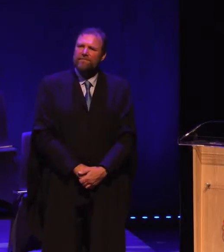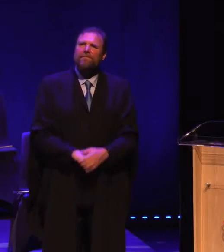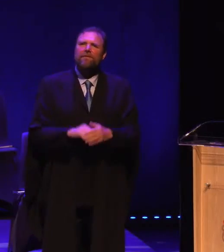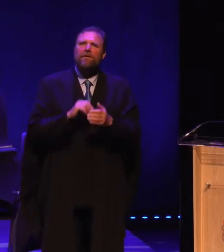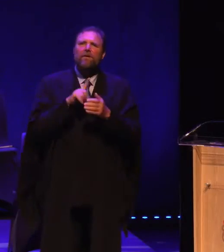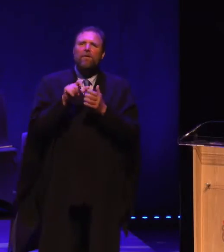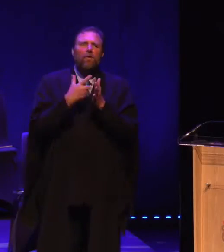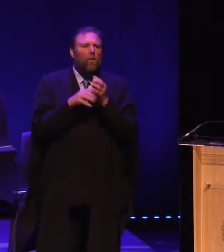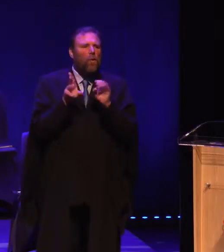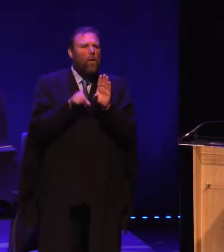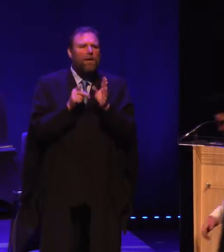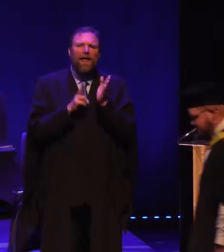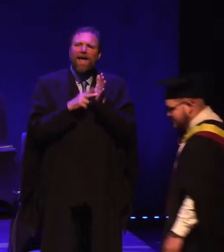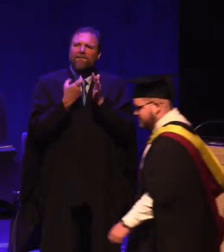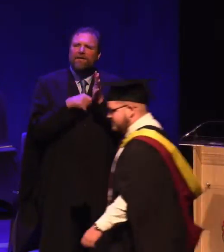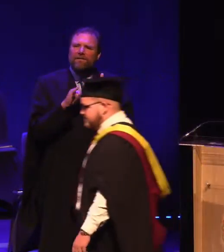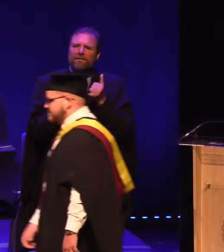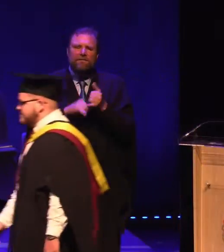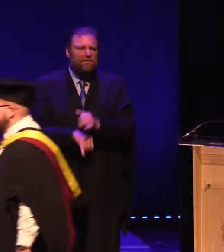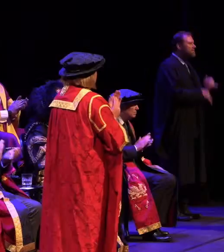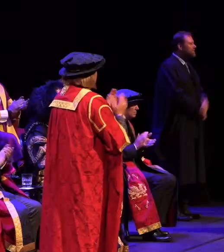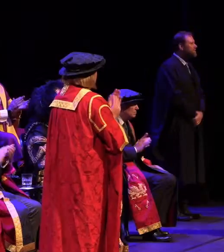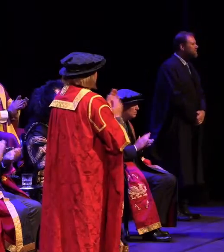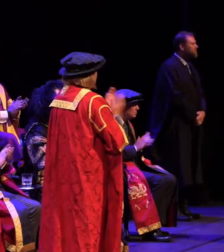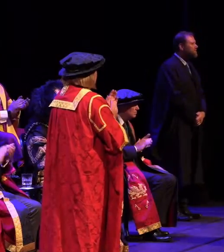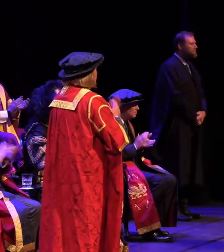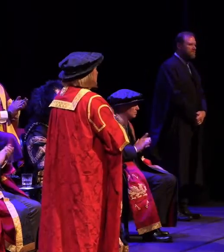Corbin Evans.